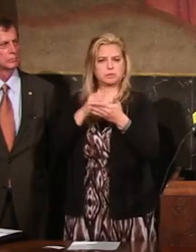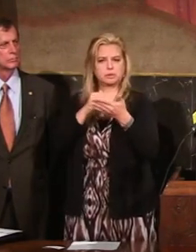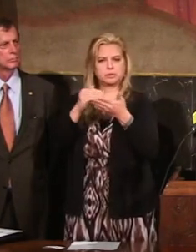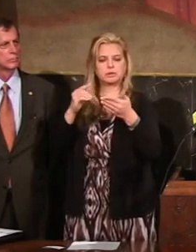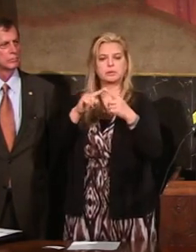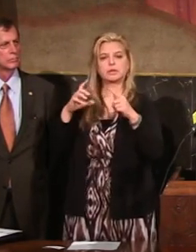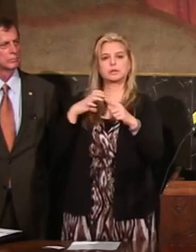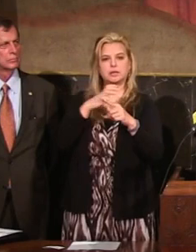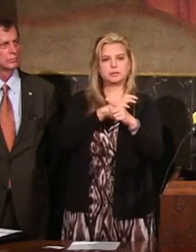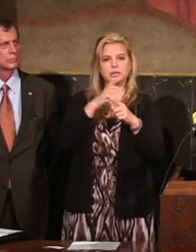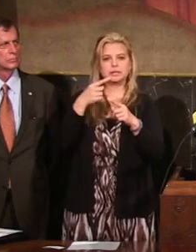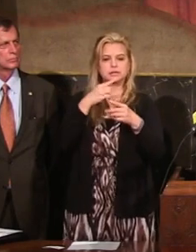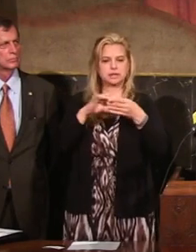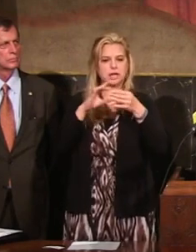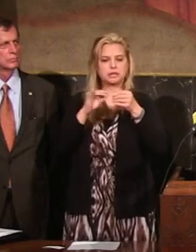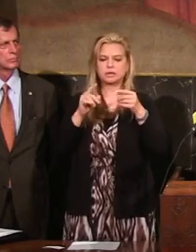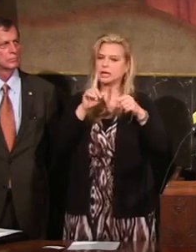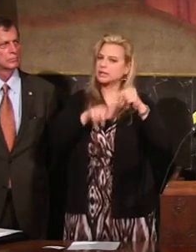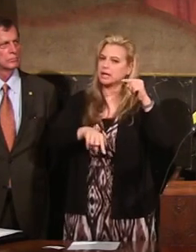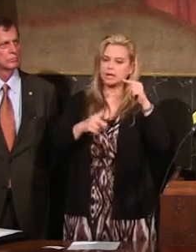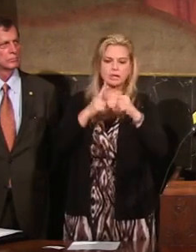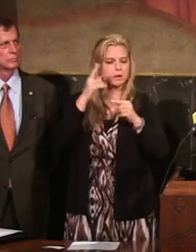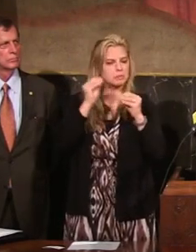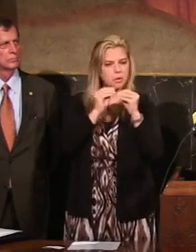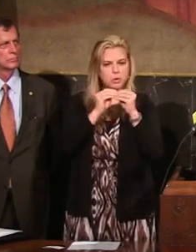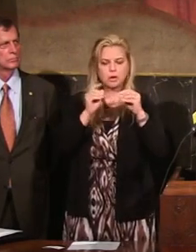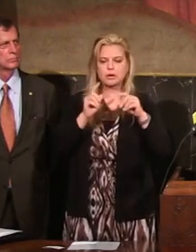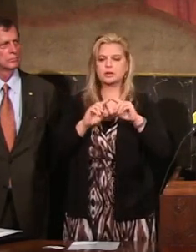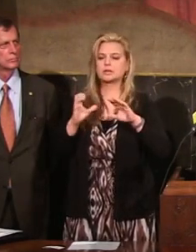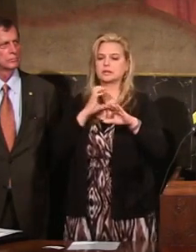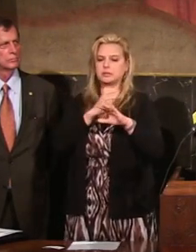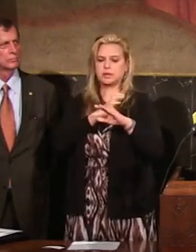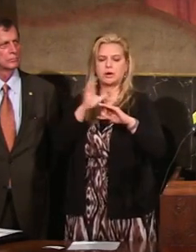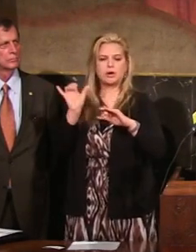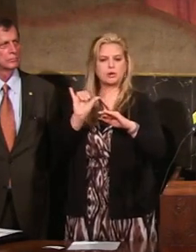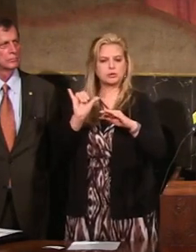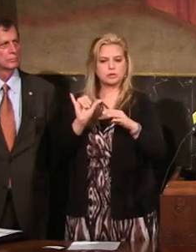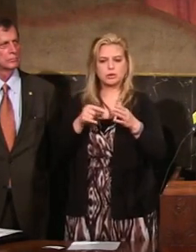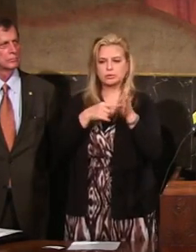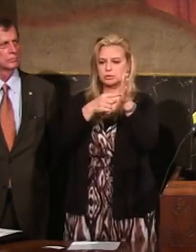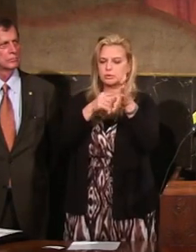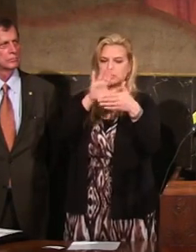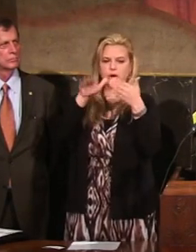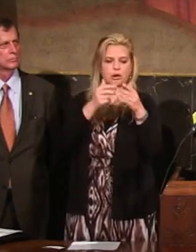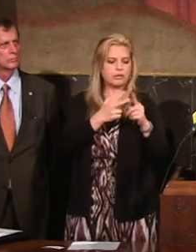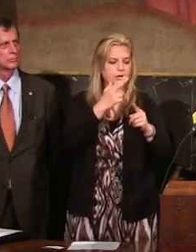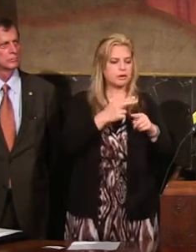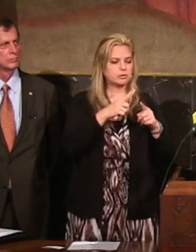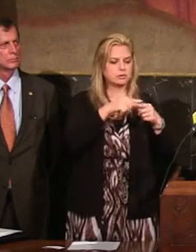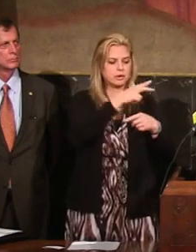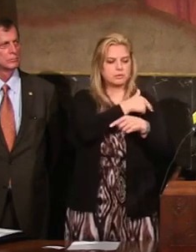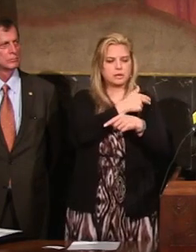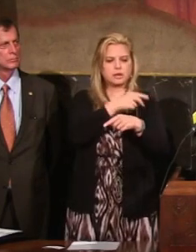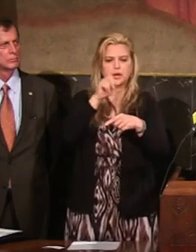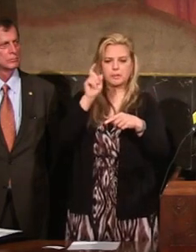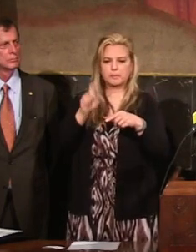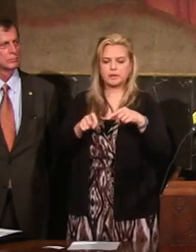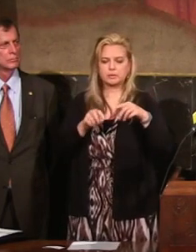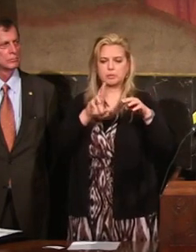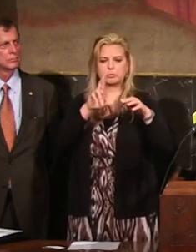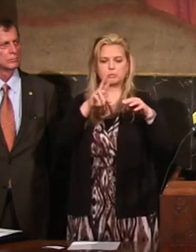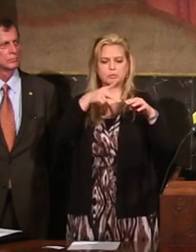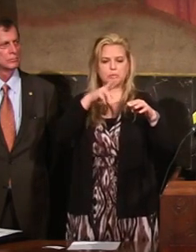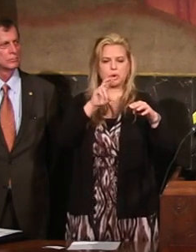committee specifies that they can be cut no further. The committee also directs that all cuts to hospitals must be made on a pro rata